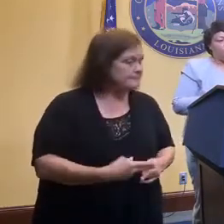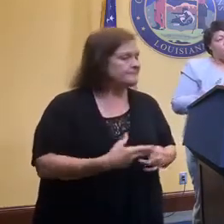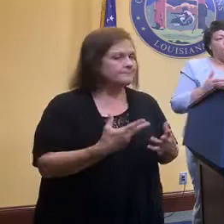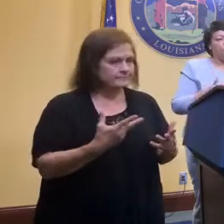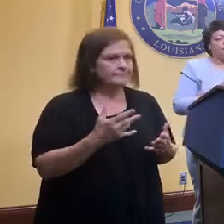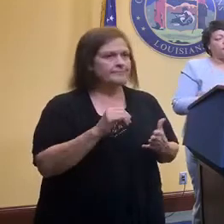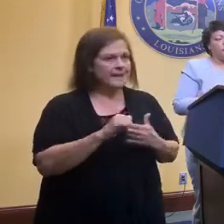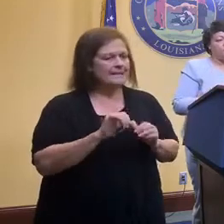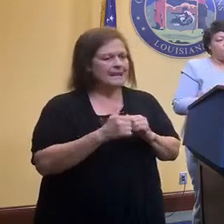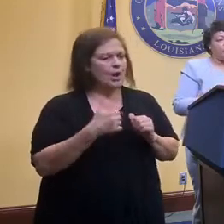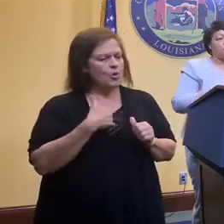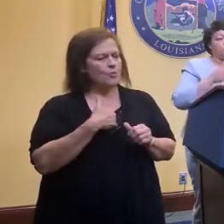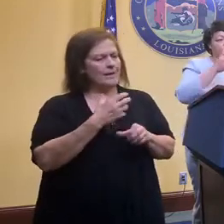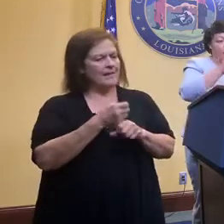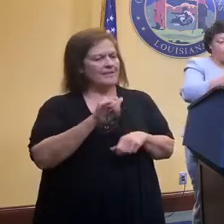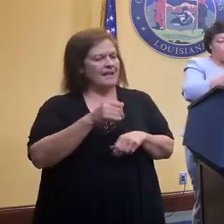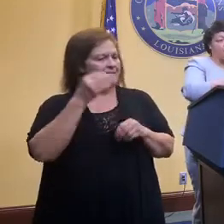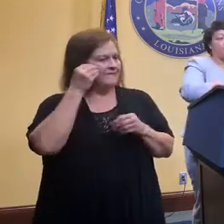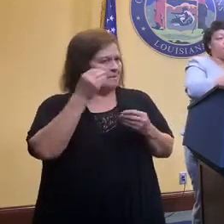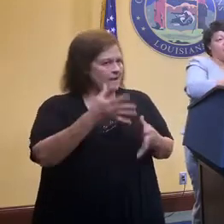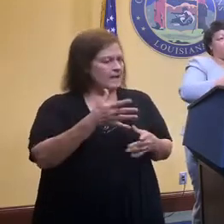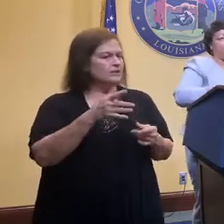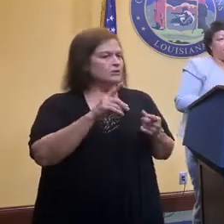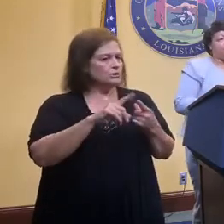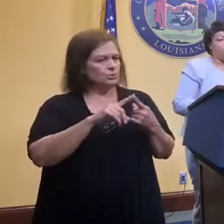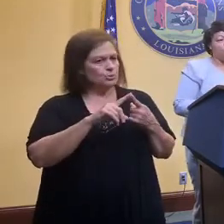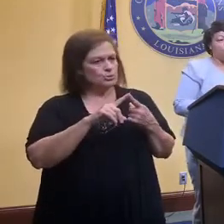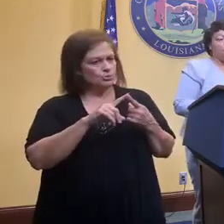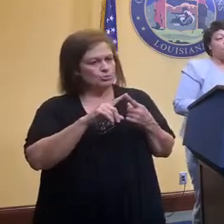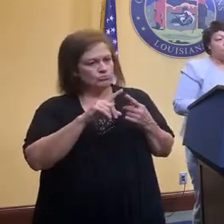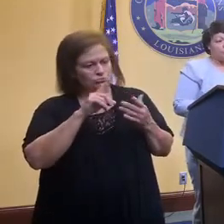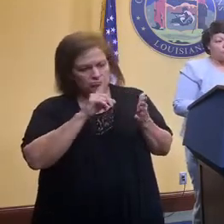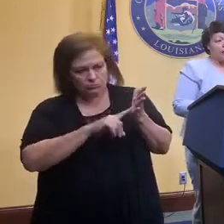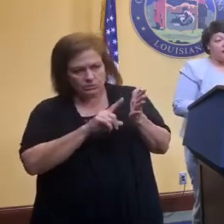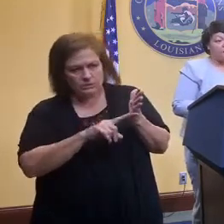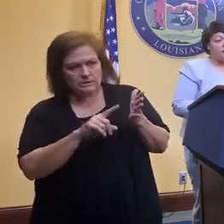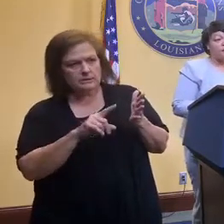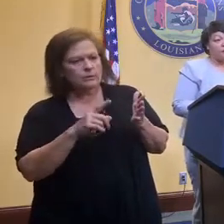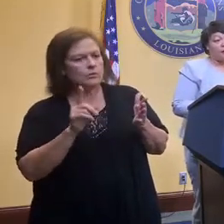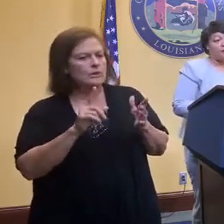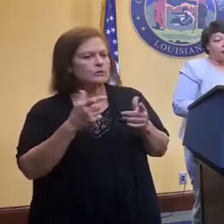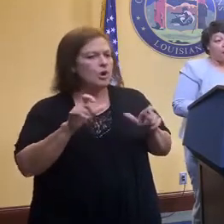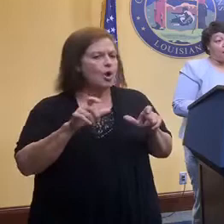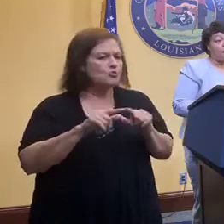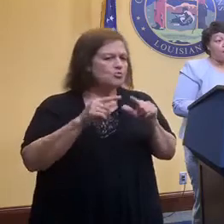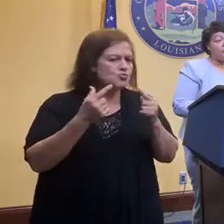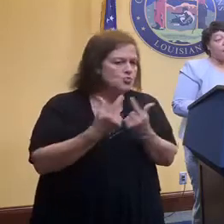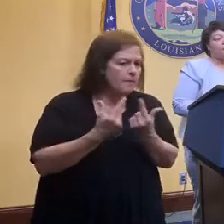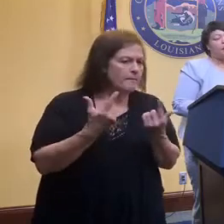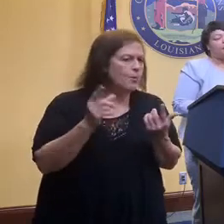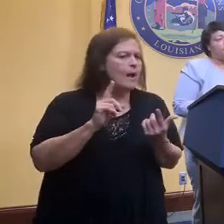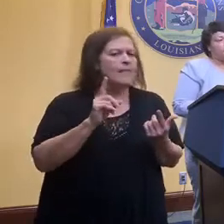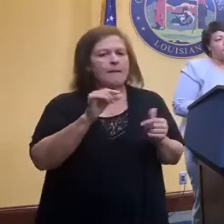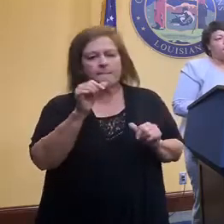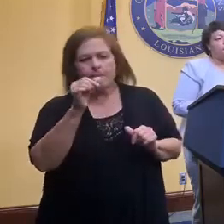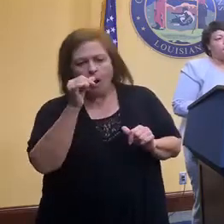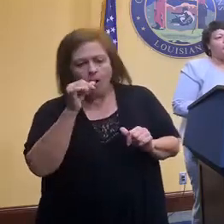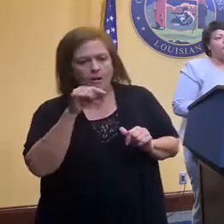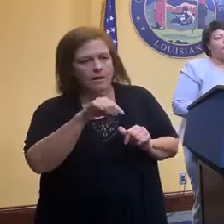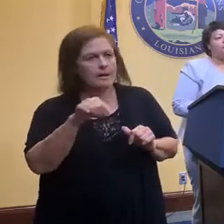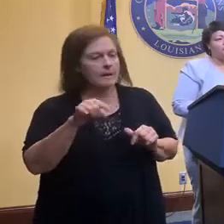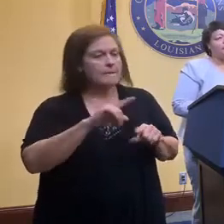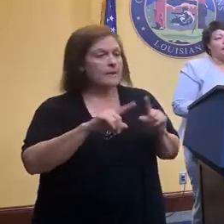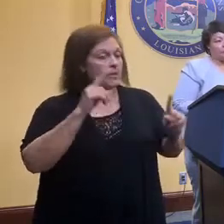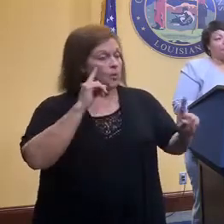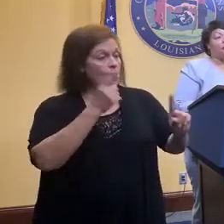to utilize that information, tracing it right back to large gatherings as well as bars. But clearly the